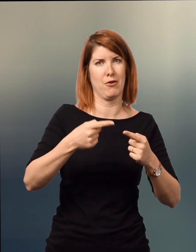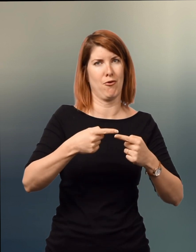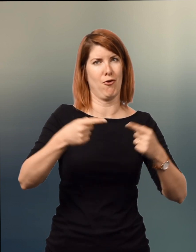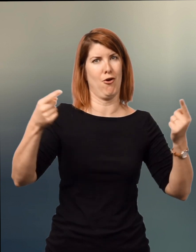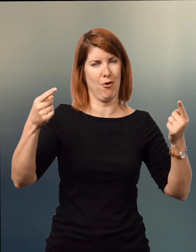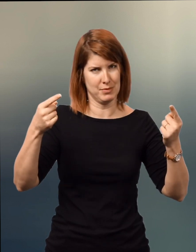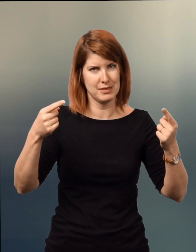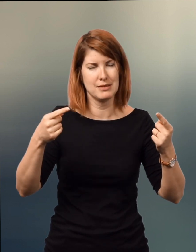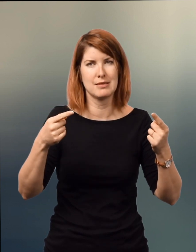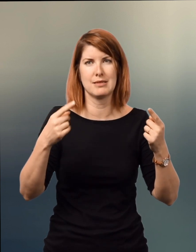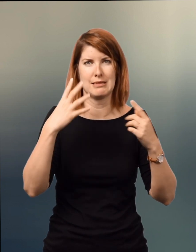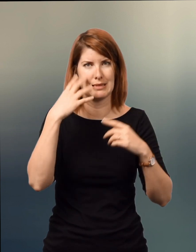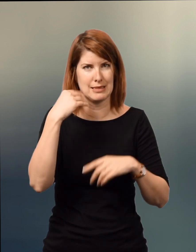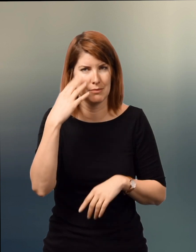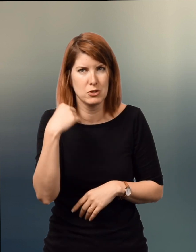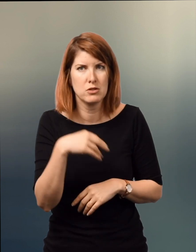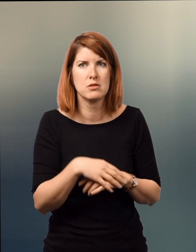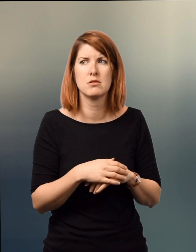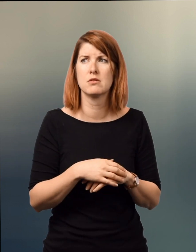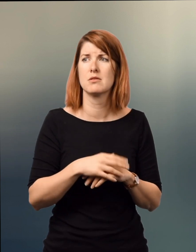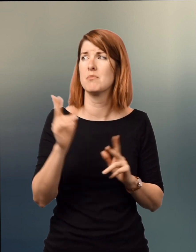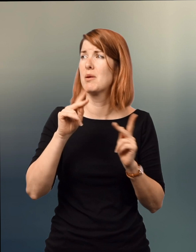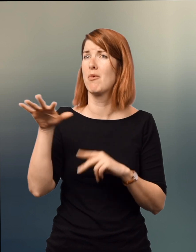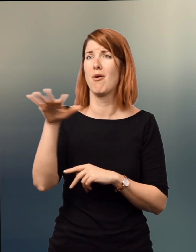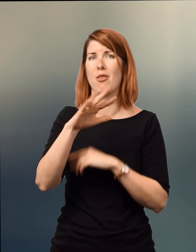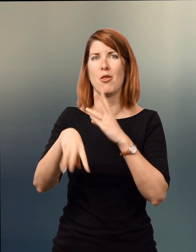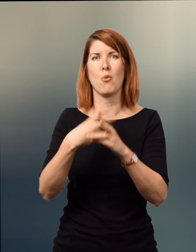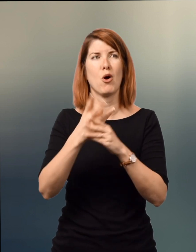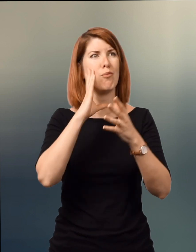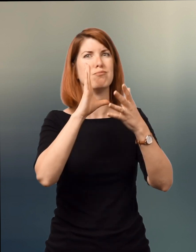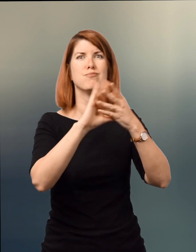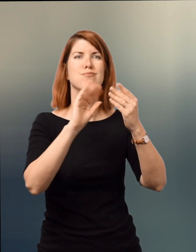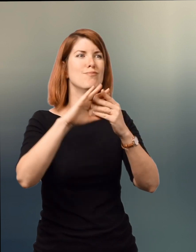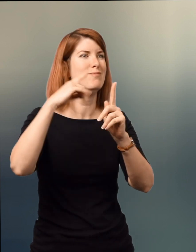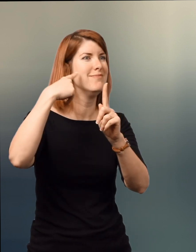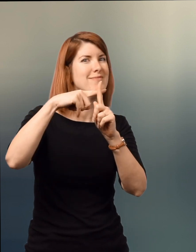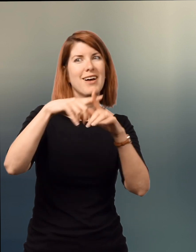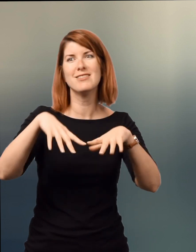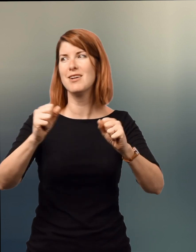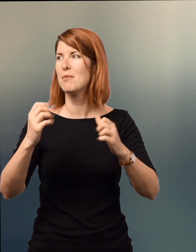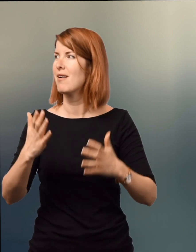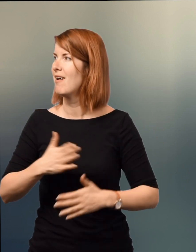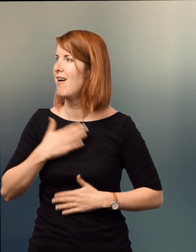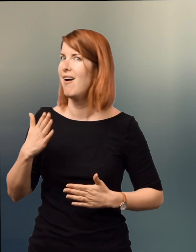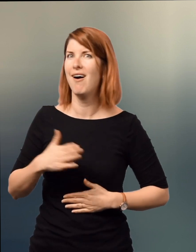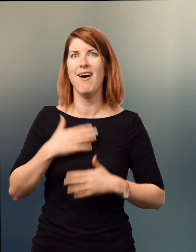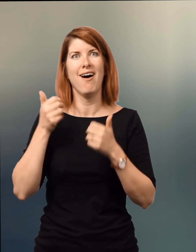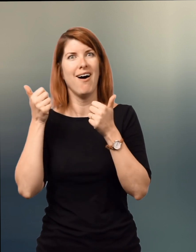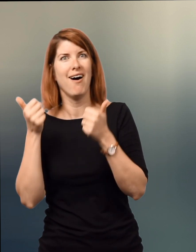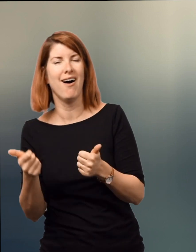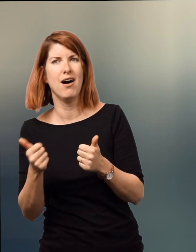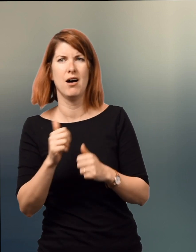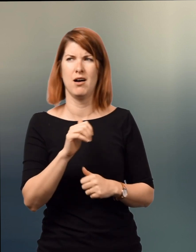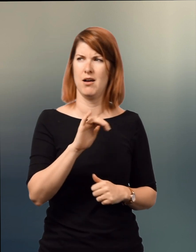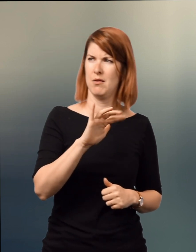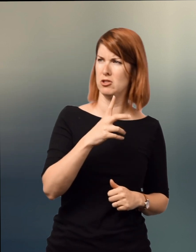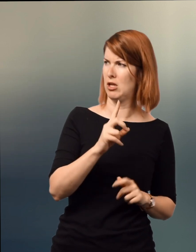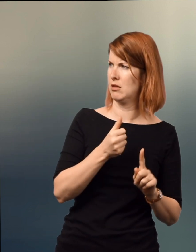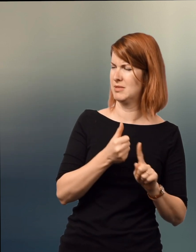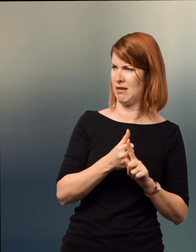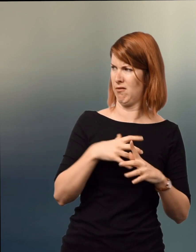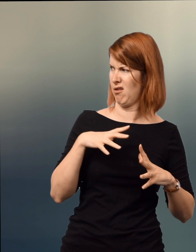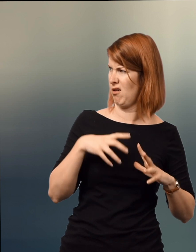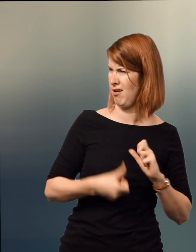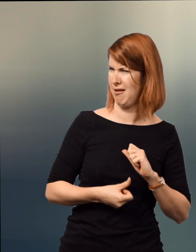with the opposite and a discordant message that adoption is only a joyous, wonderful event, often leaving the child feel as if